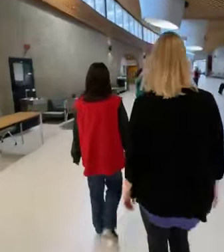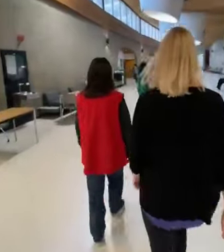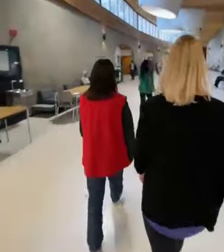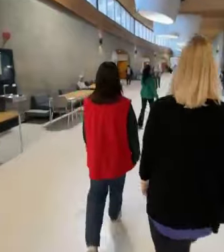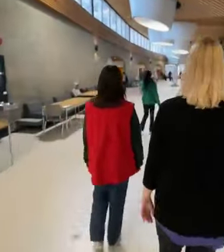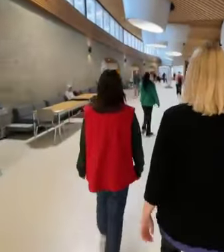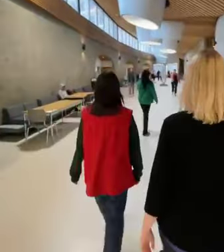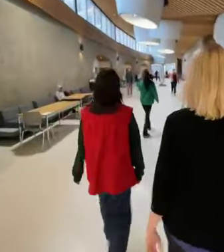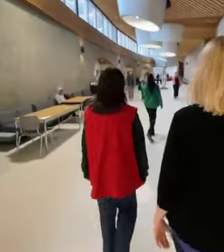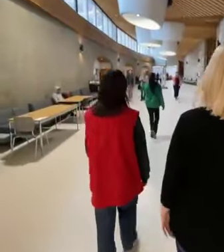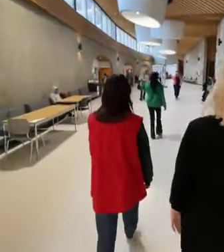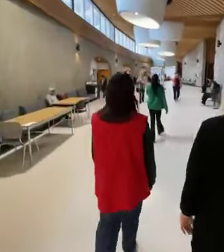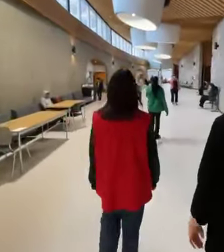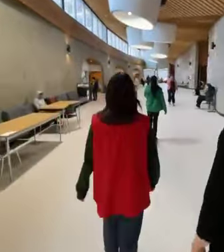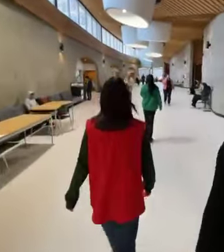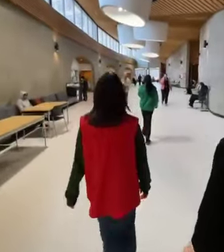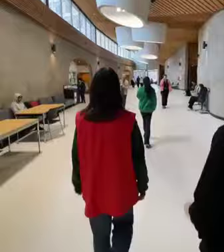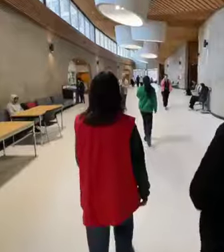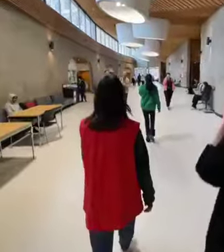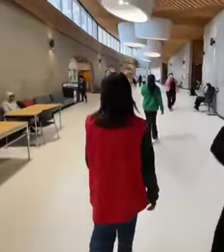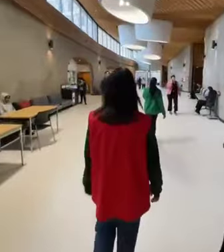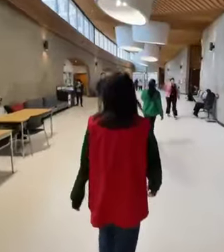like,